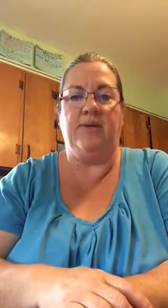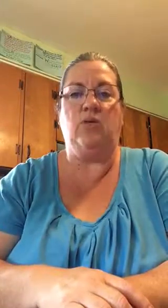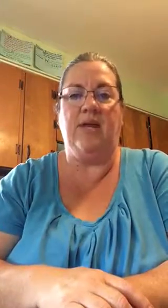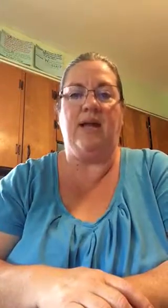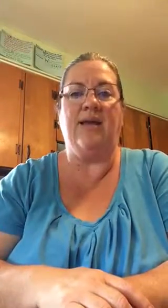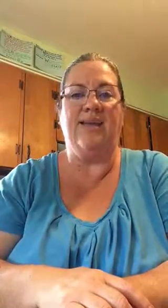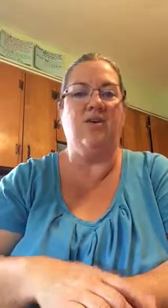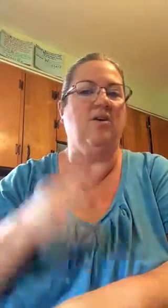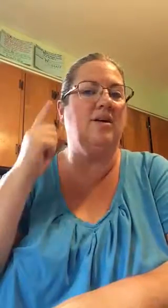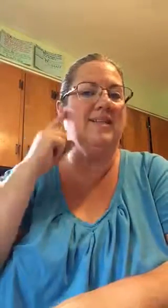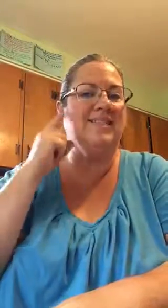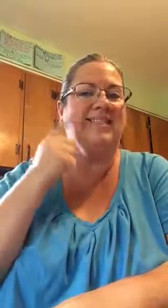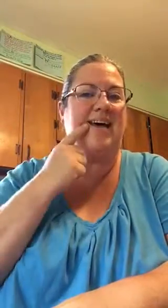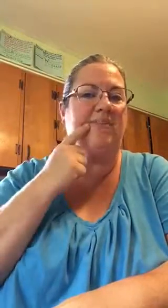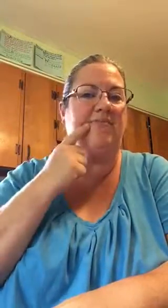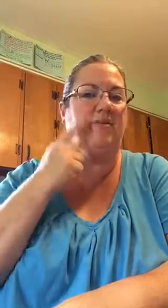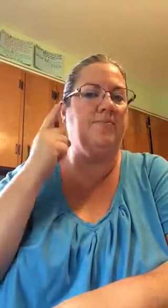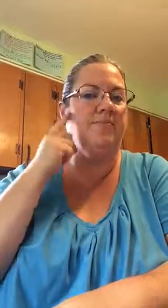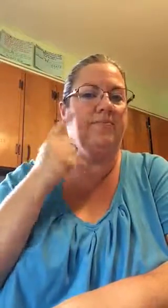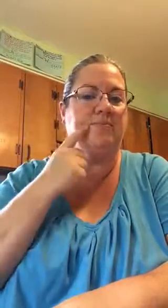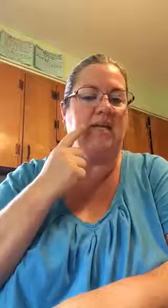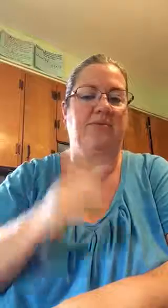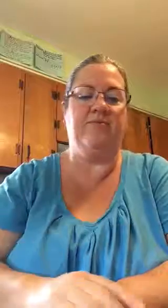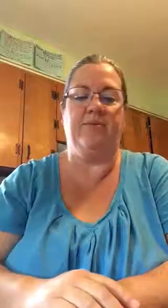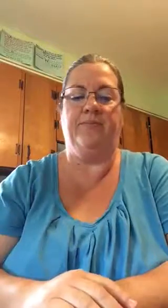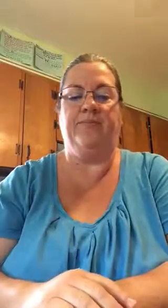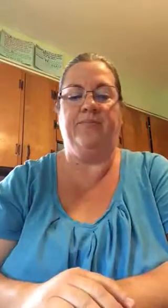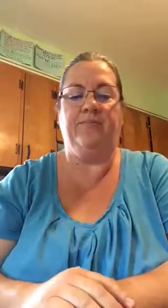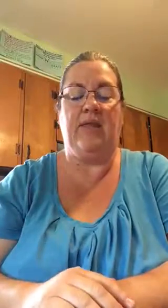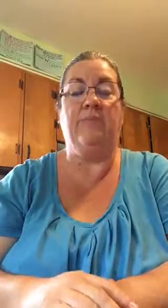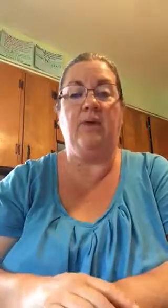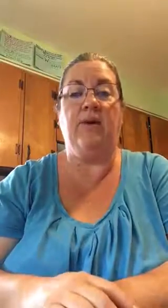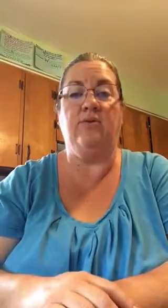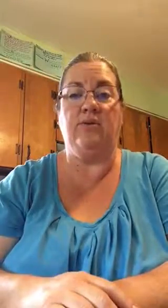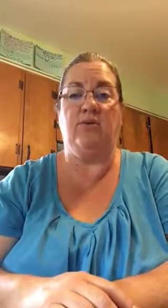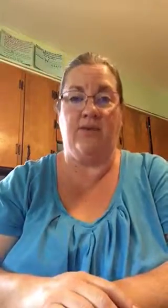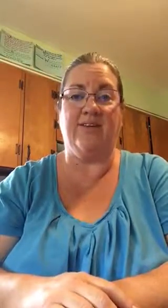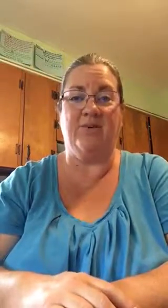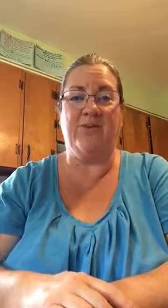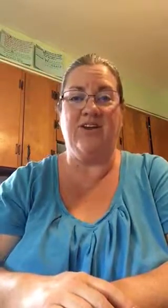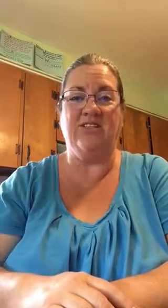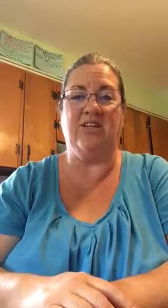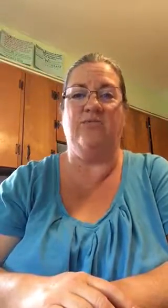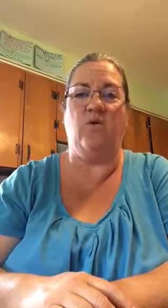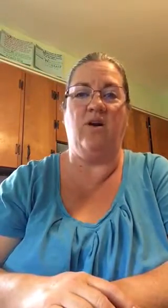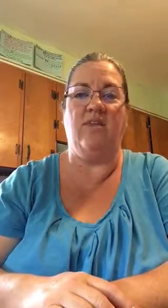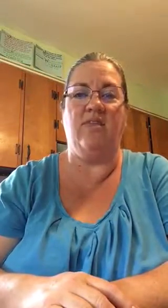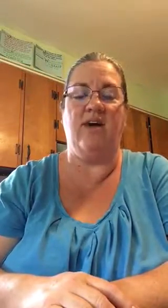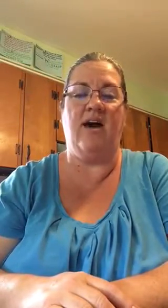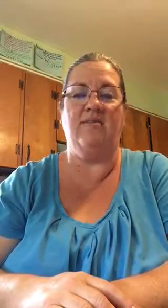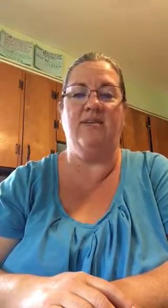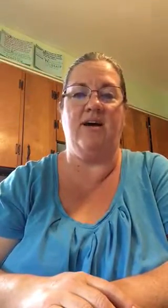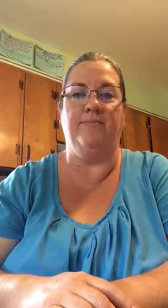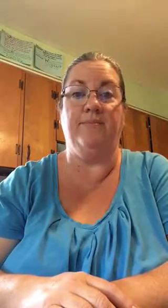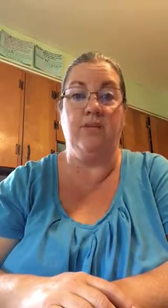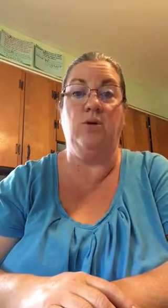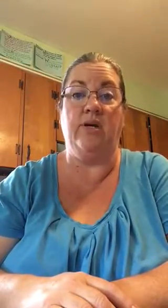who cannot hear. Deaf. Deaf. And by the way, those are the correct terminology for that community.